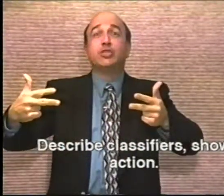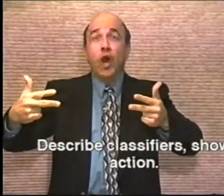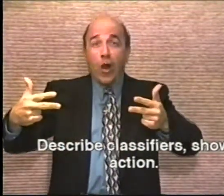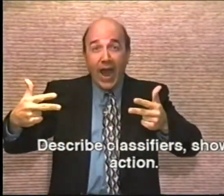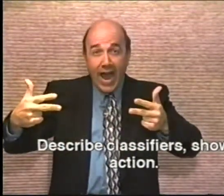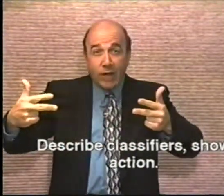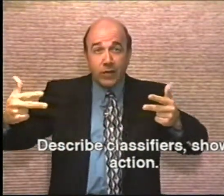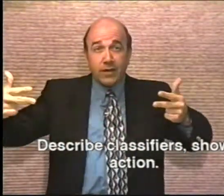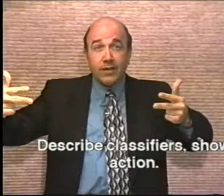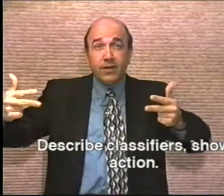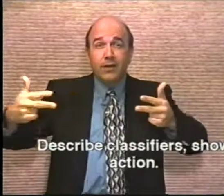show action,